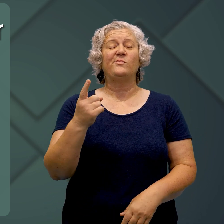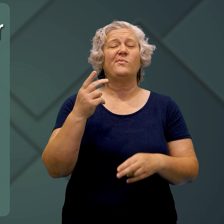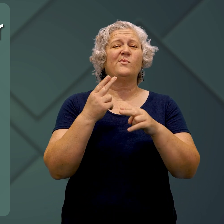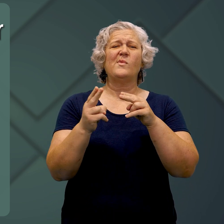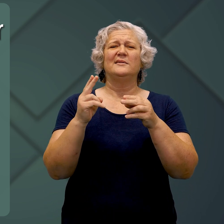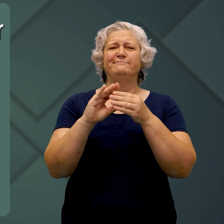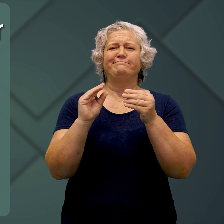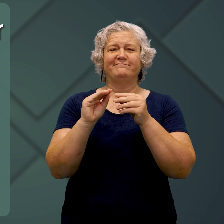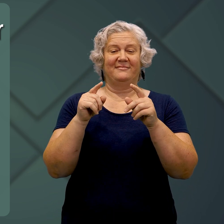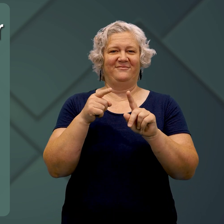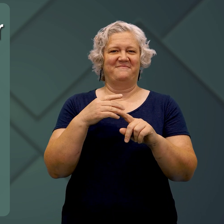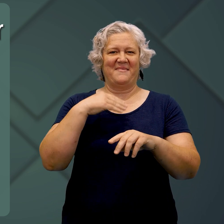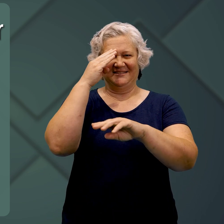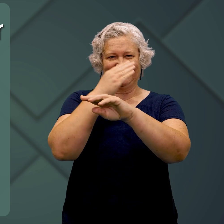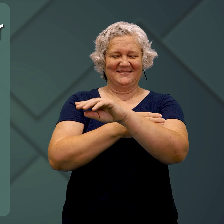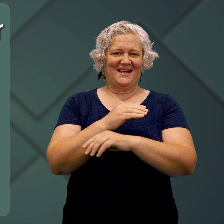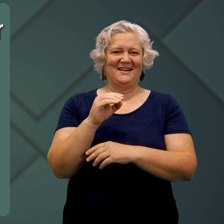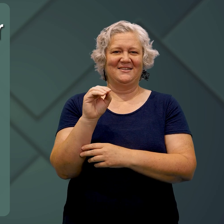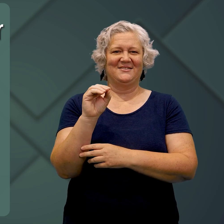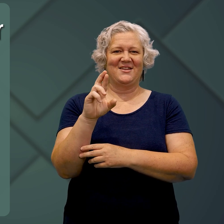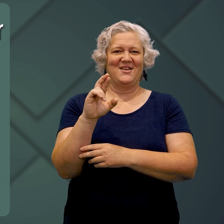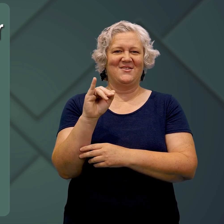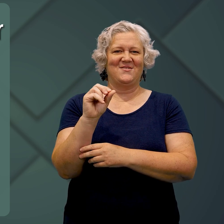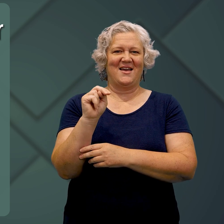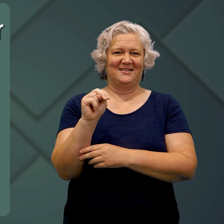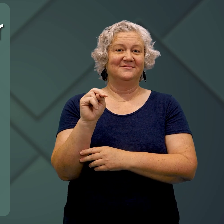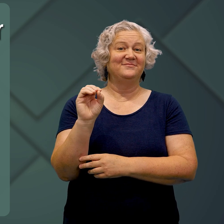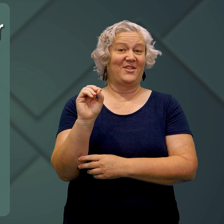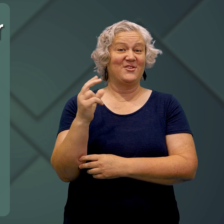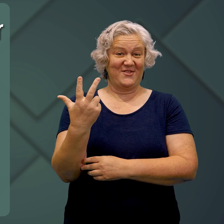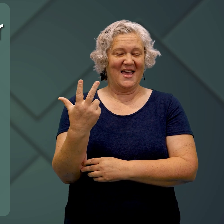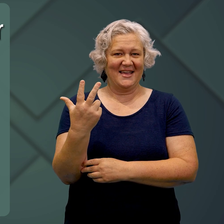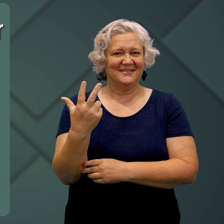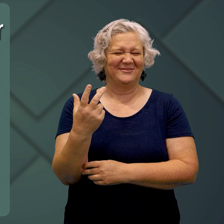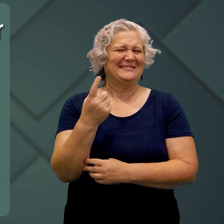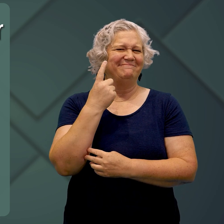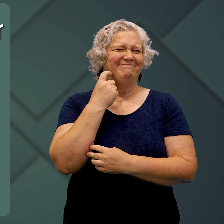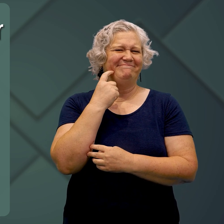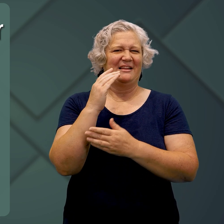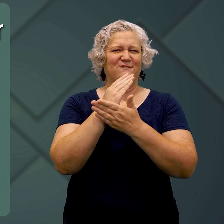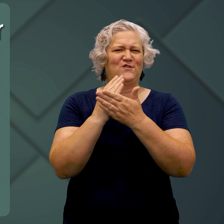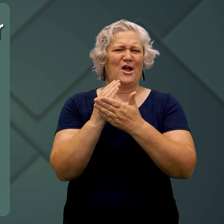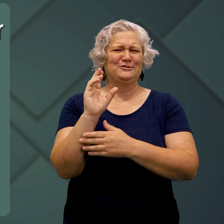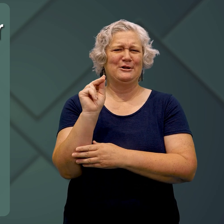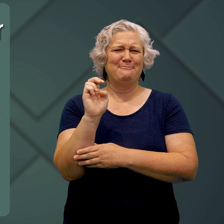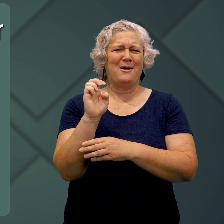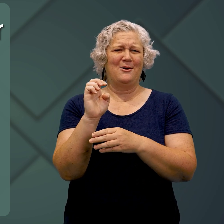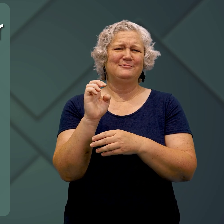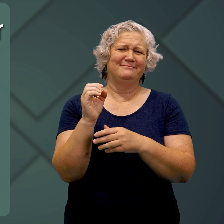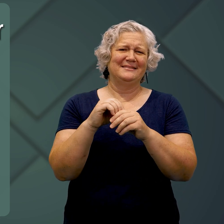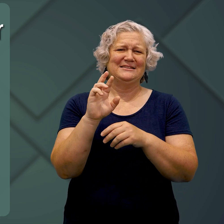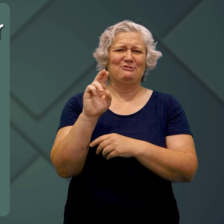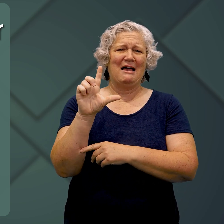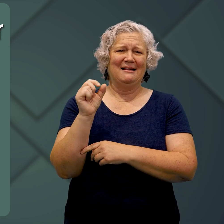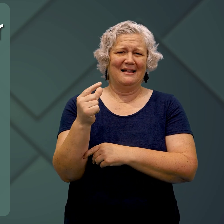I want to tell a quick story about my son, Orion. Recently, he fractured his